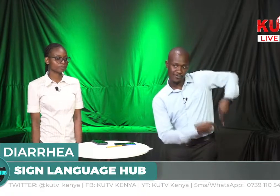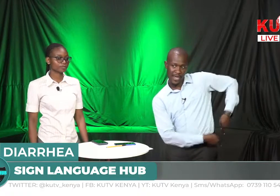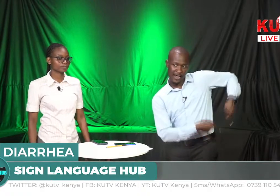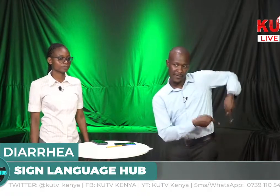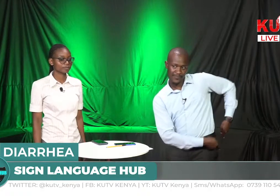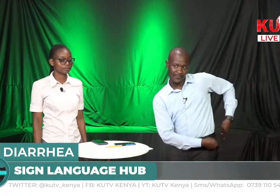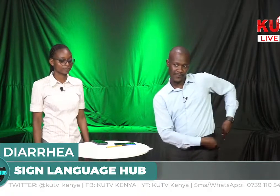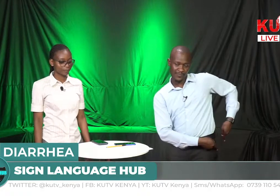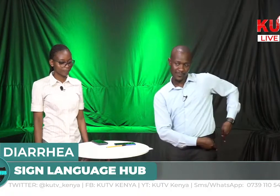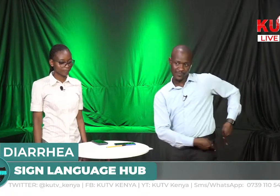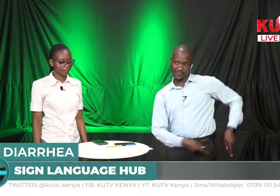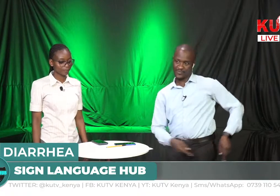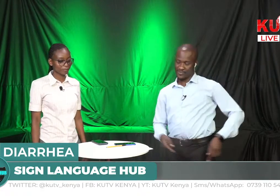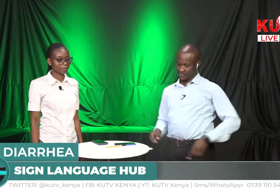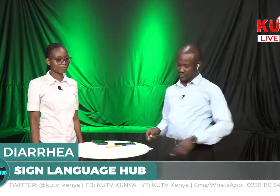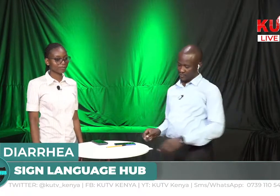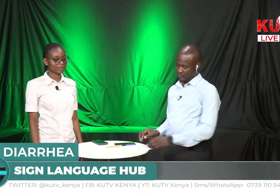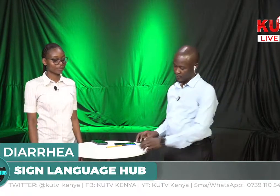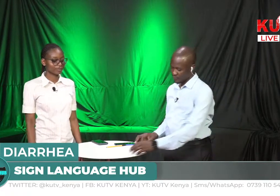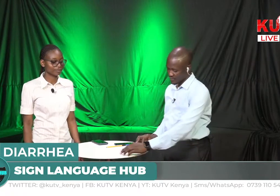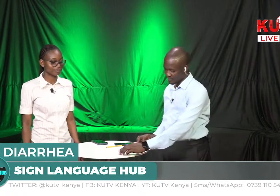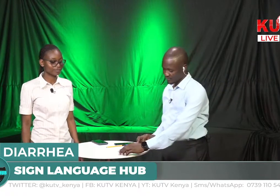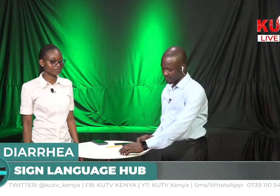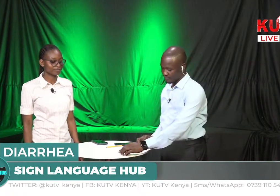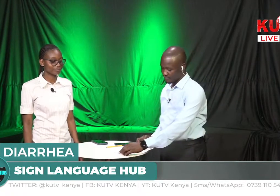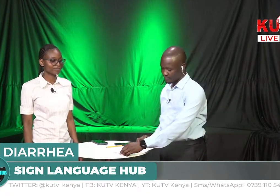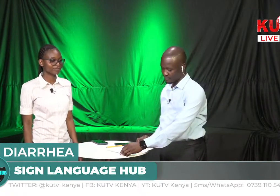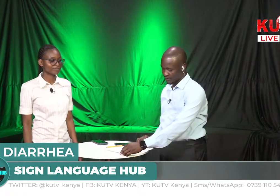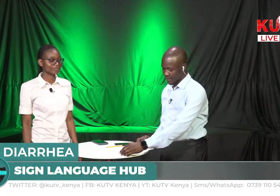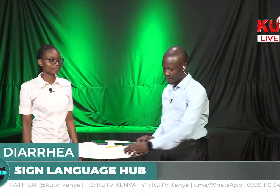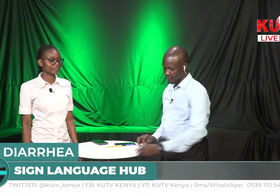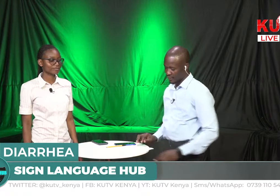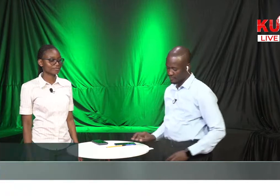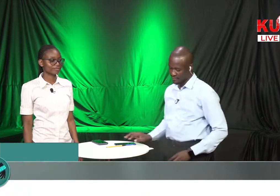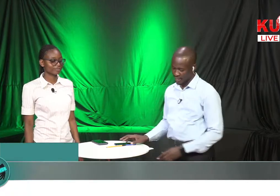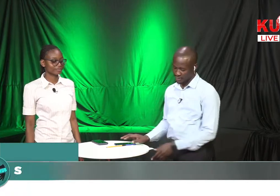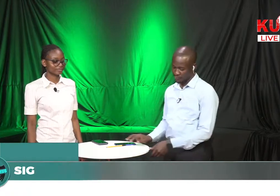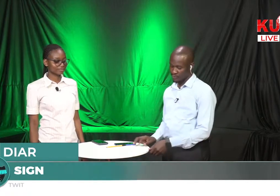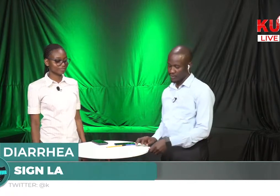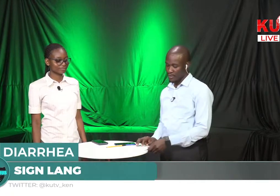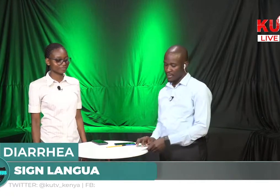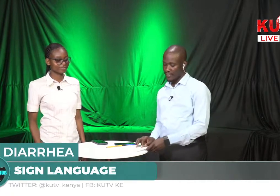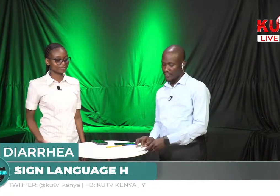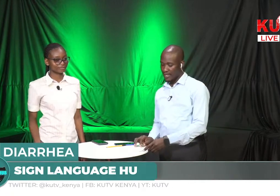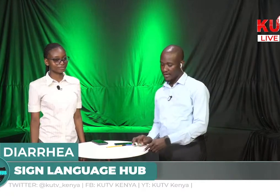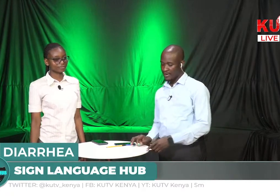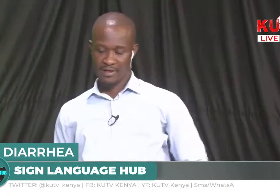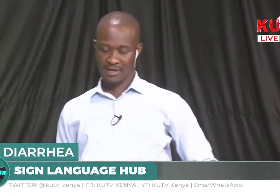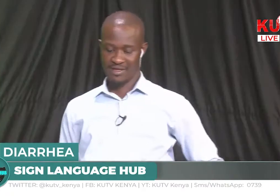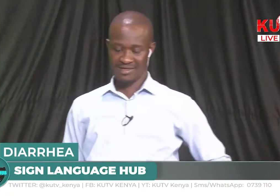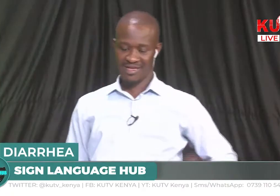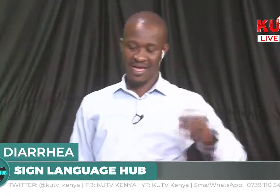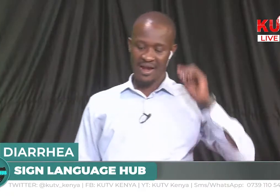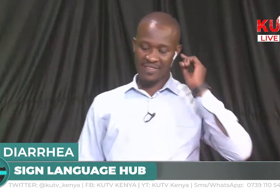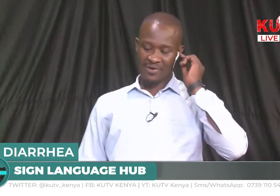Diarrhea. Mm-hmm. You throw them beside you, behind you. Then another one